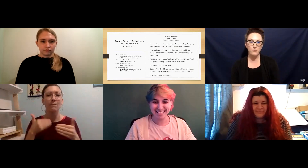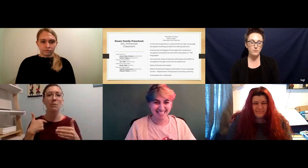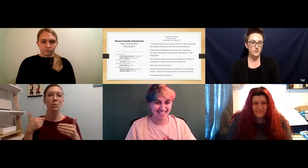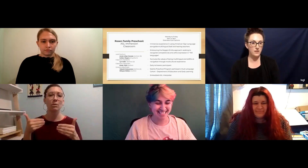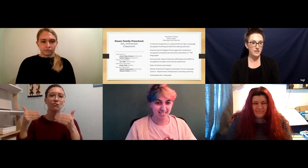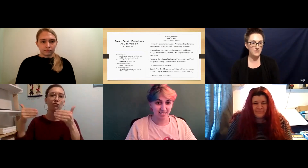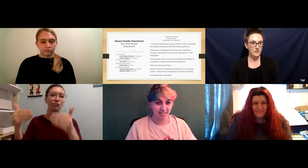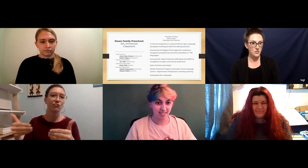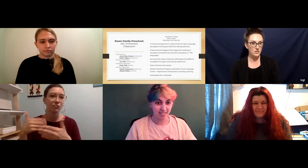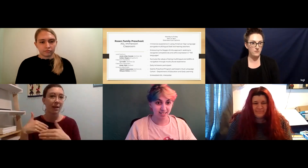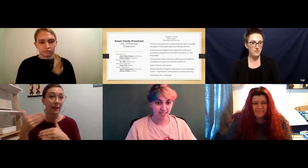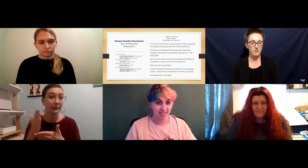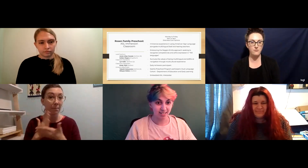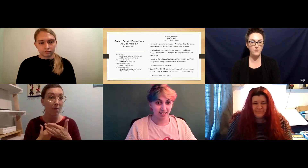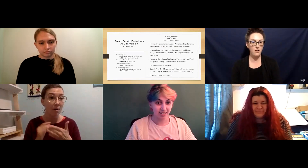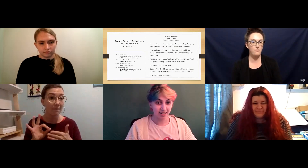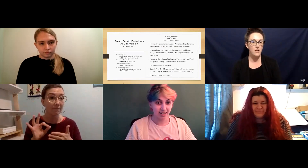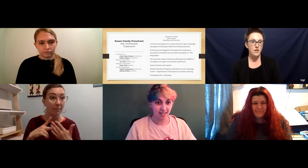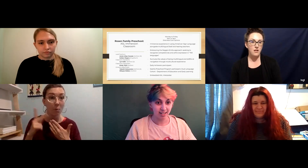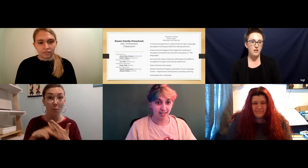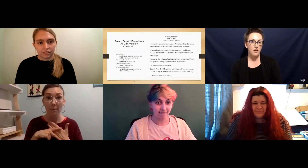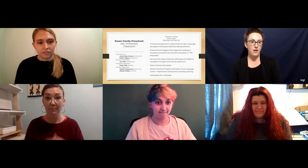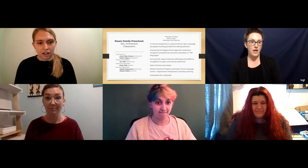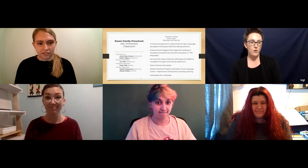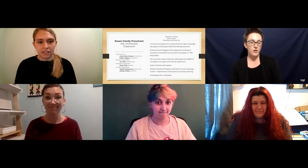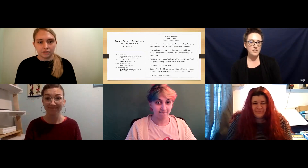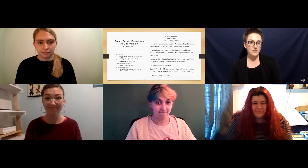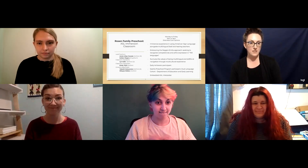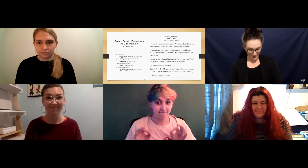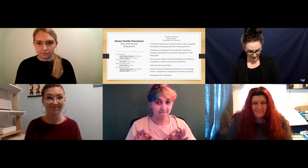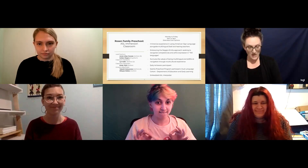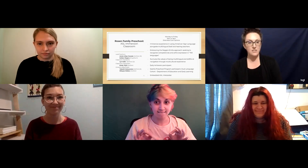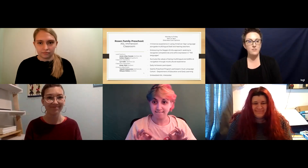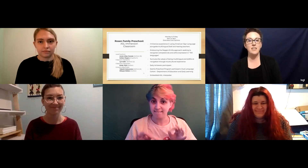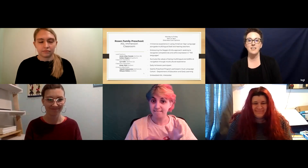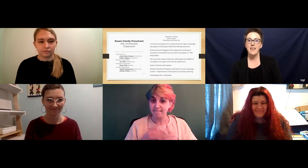great explanation of the philosophy. The philosophy.